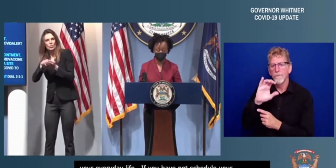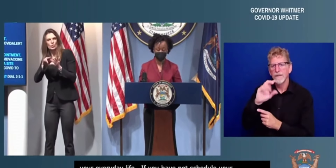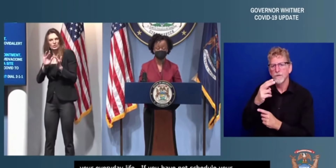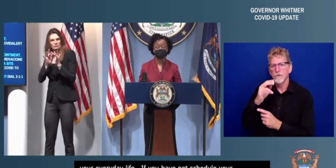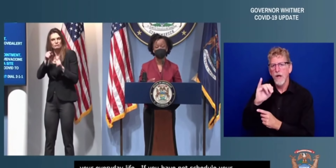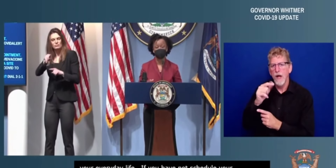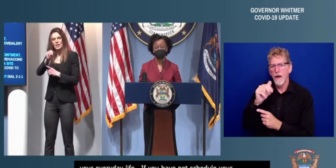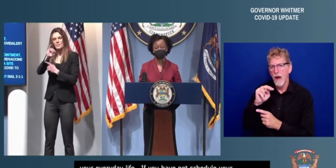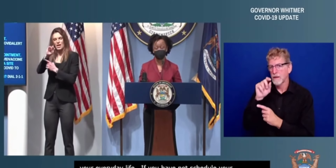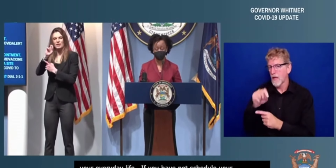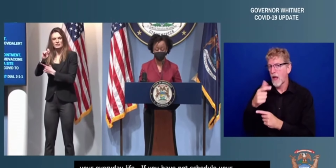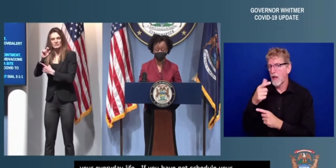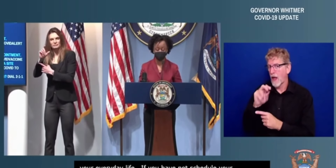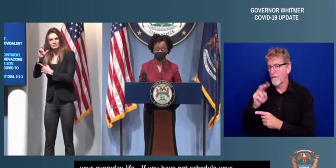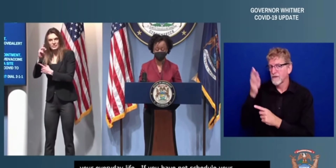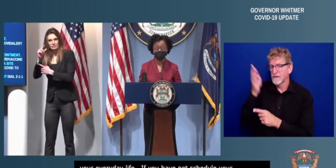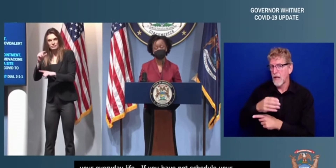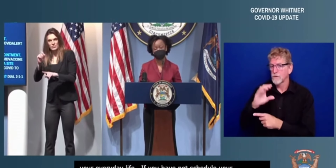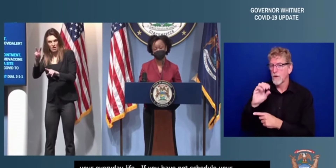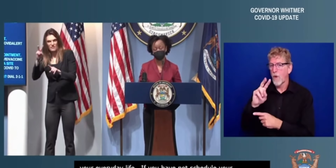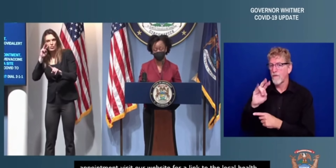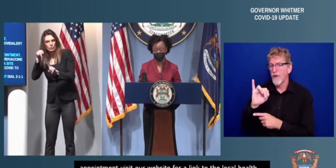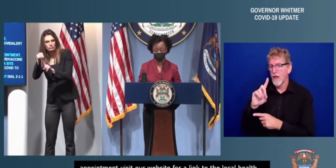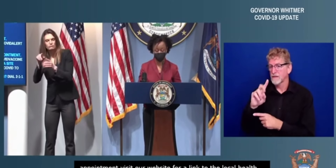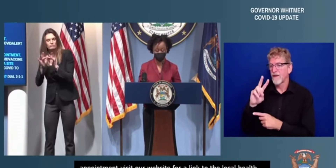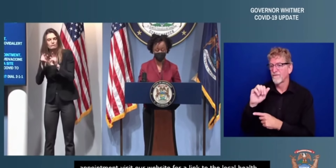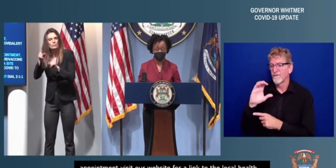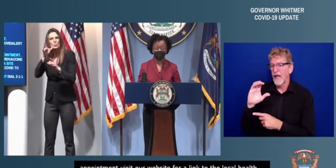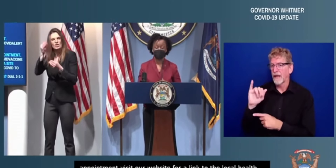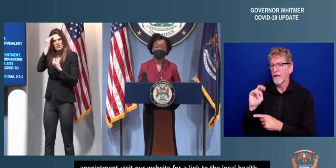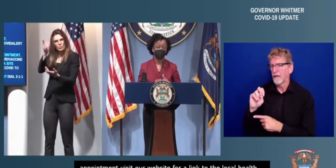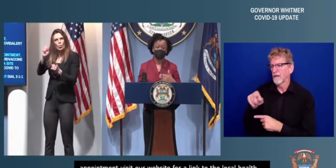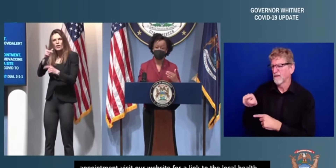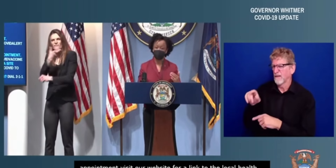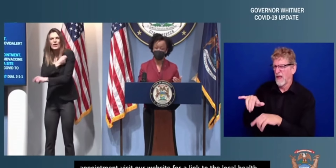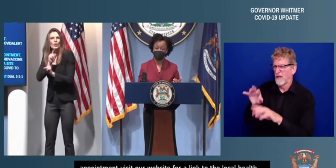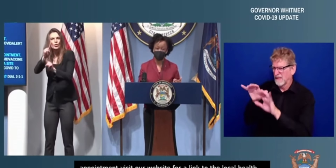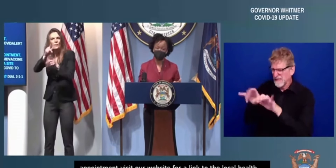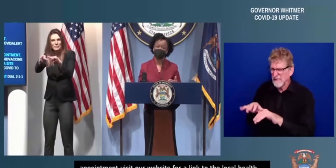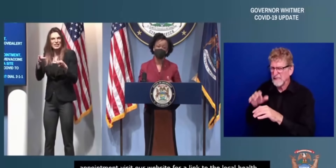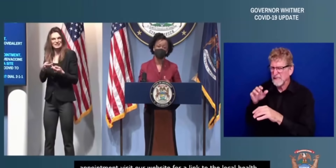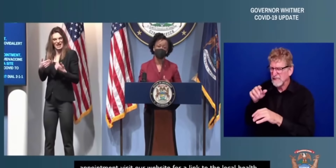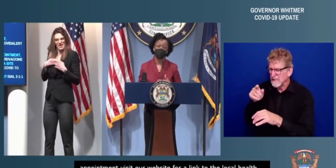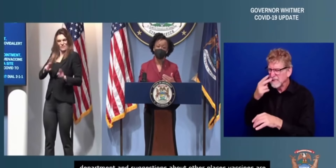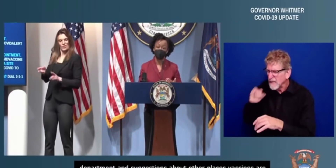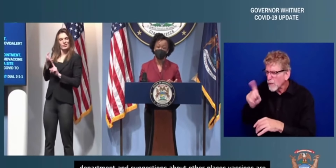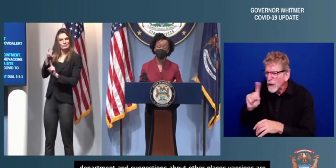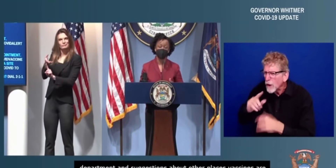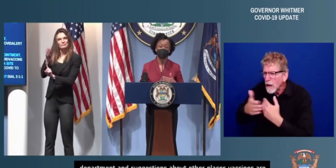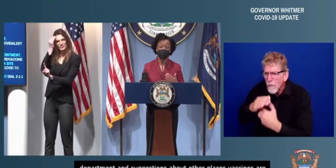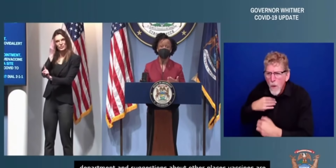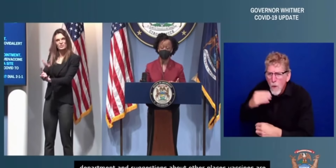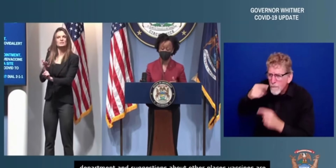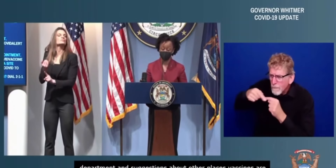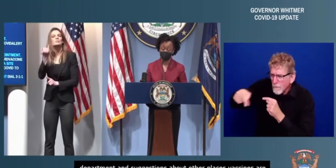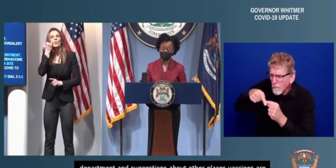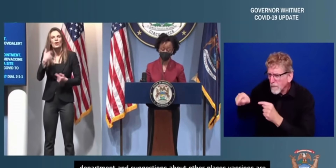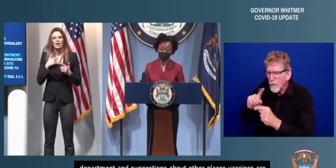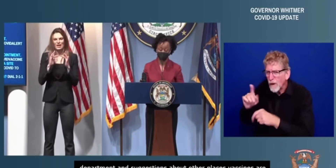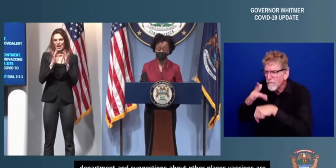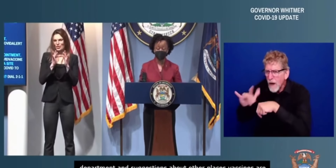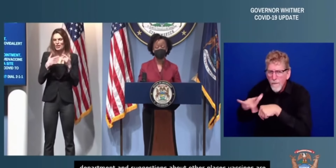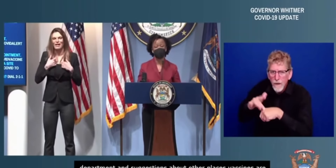local health department and suggestions about other places where vaccines are available. And if you don't have reliable internet or you need help, you can still